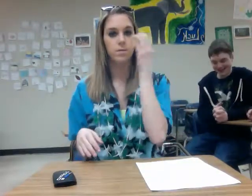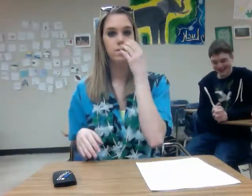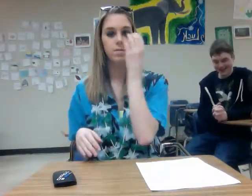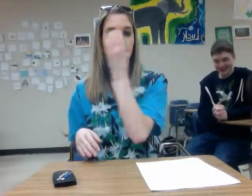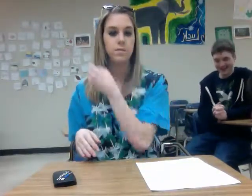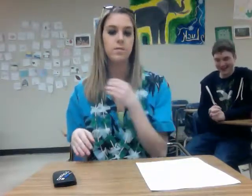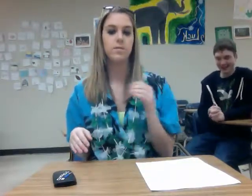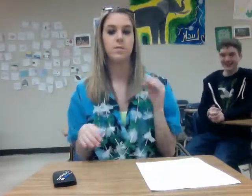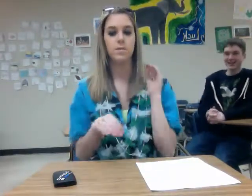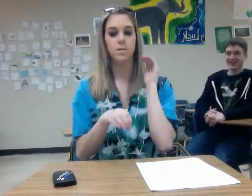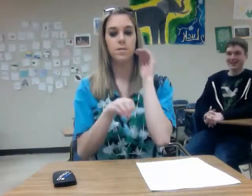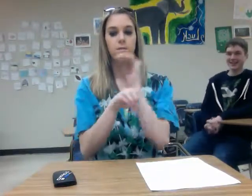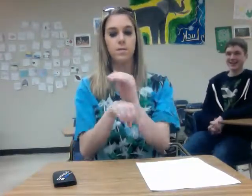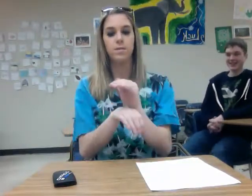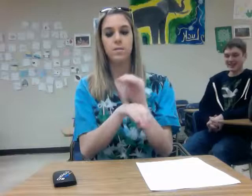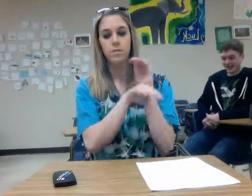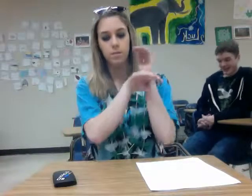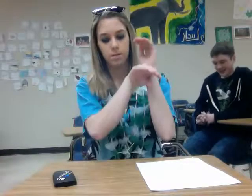searching in the night